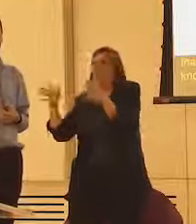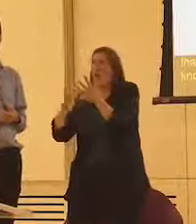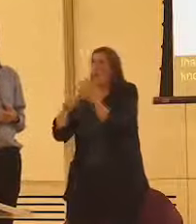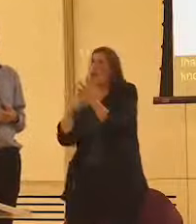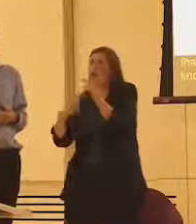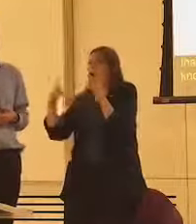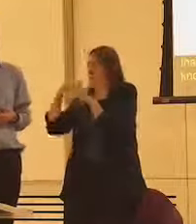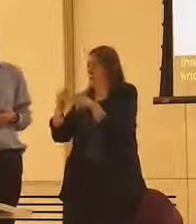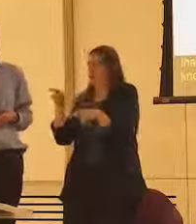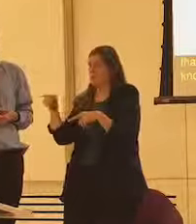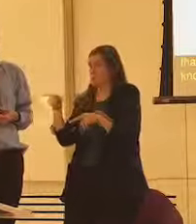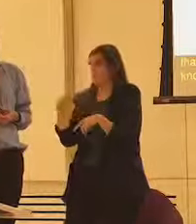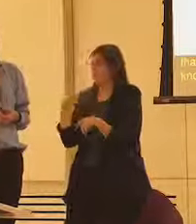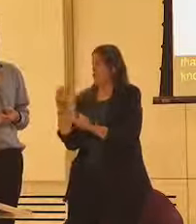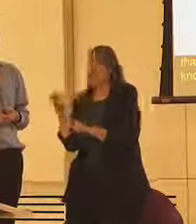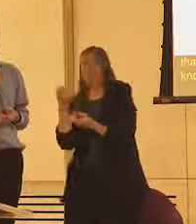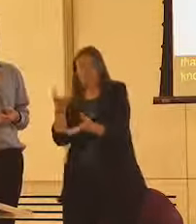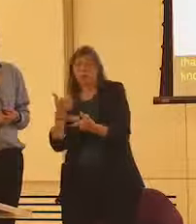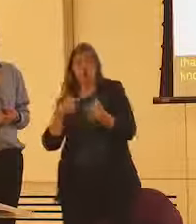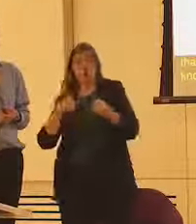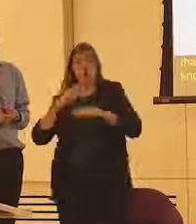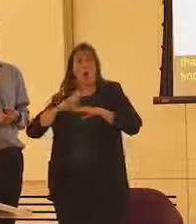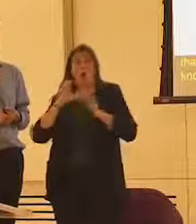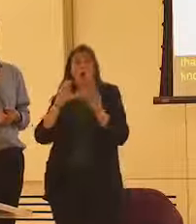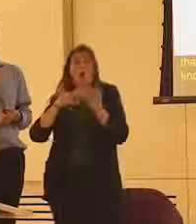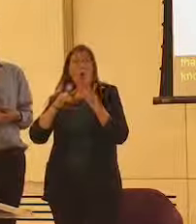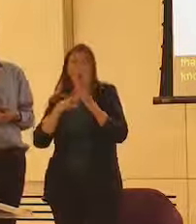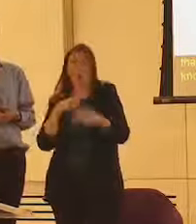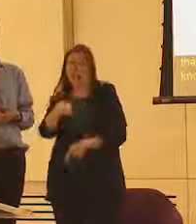her I was a coder, and she immediately said, you've got excellent pedigree,